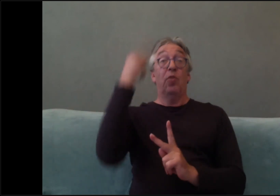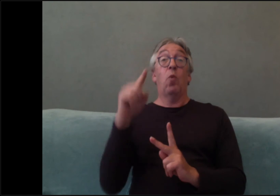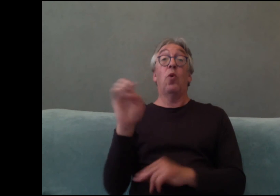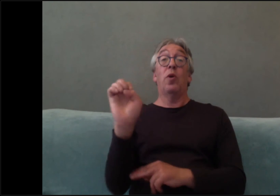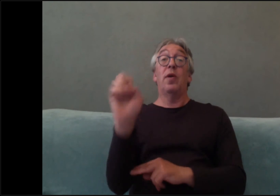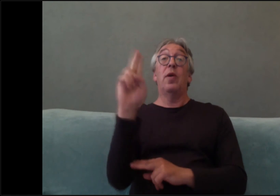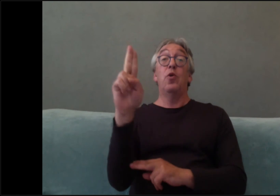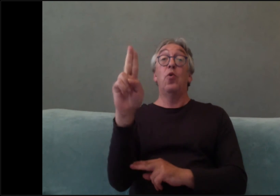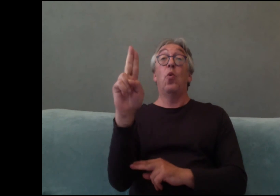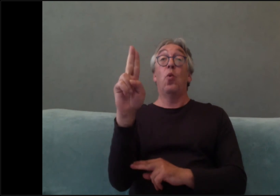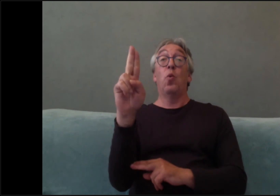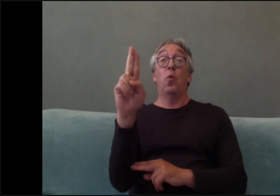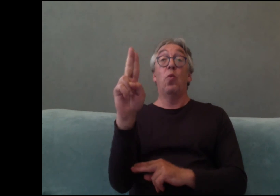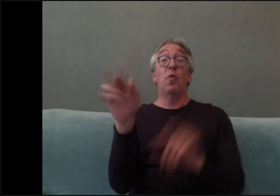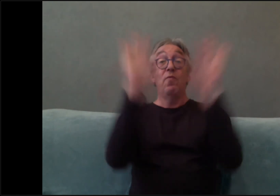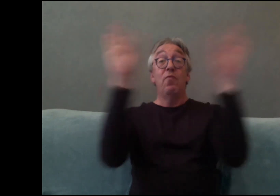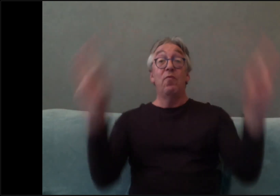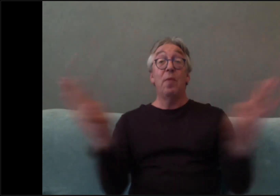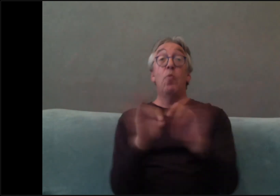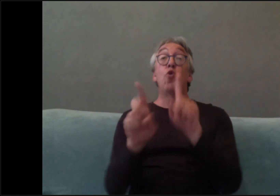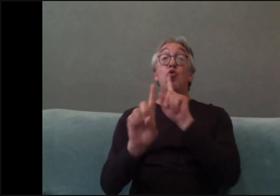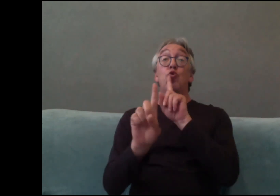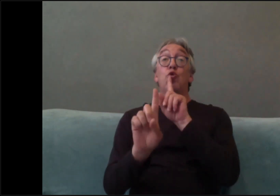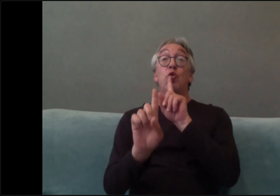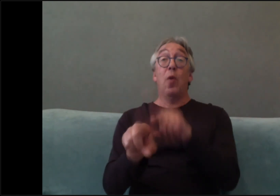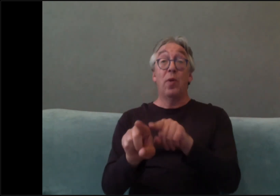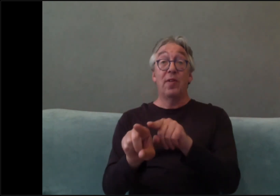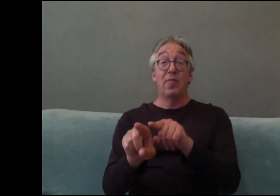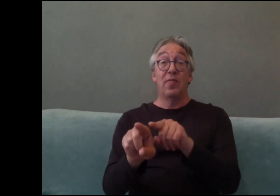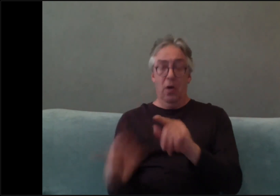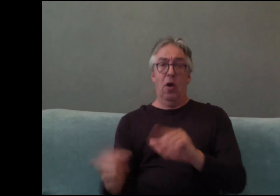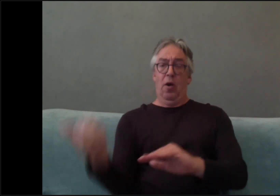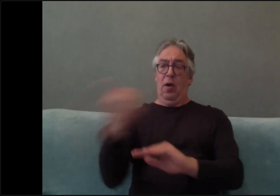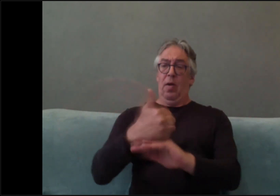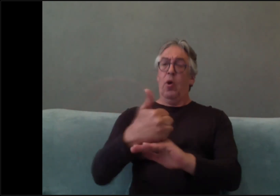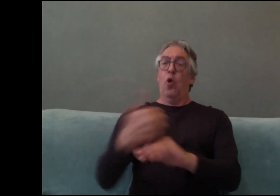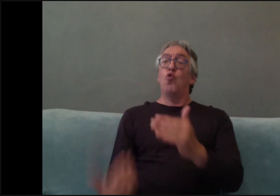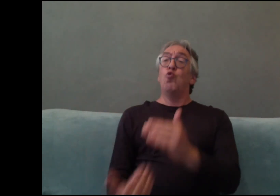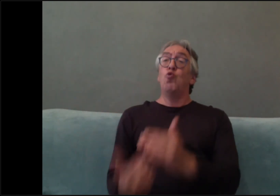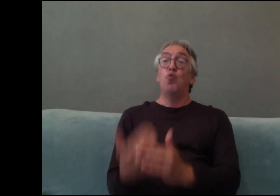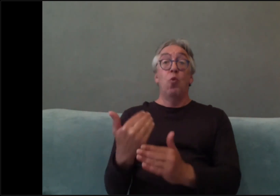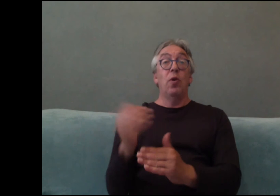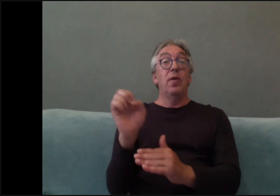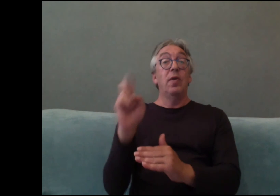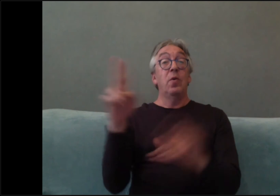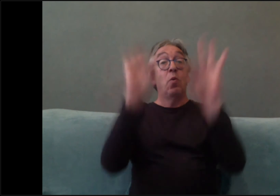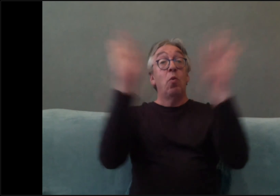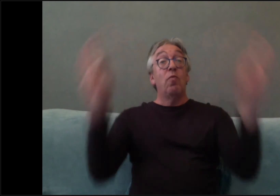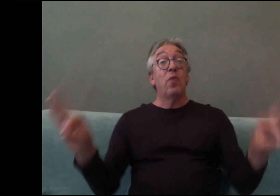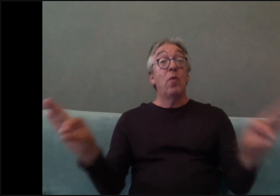European framework for a decent minimum income in Europe, enabling adequate minimum income schemes, would be